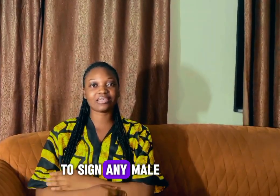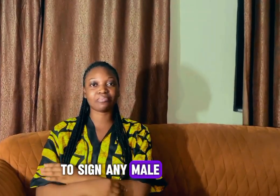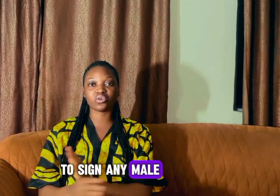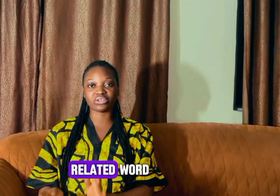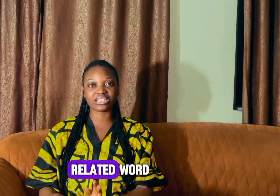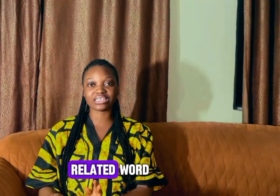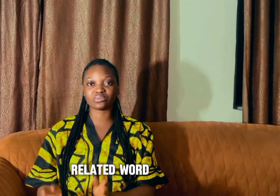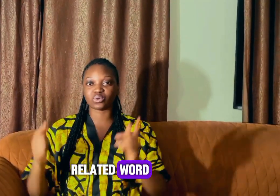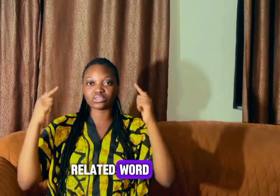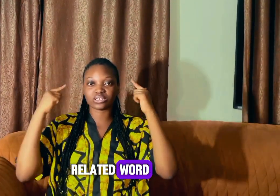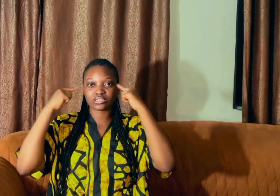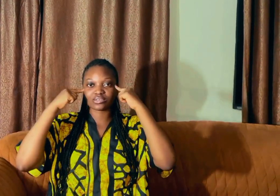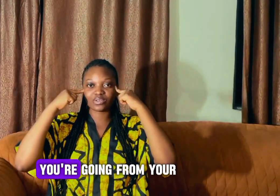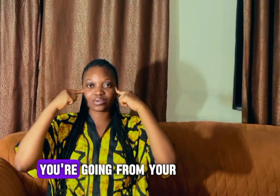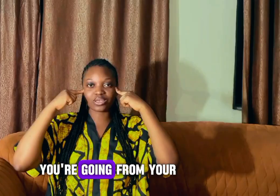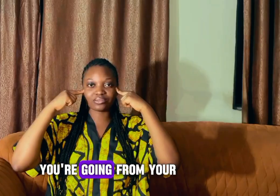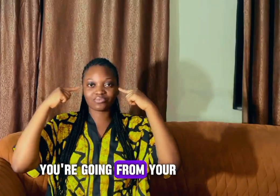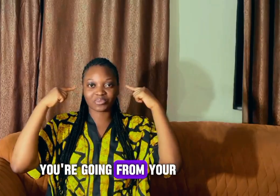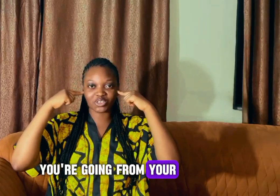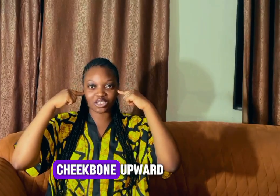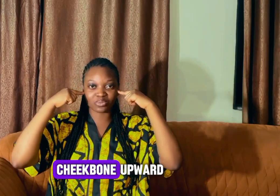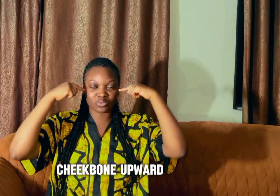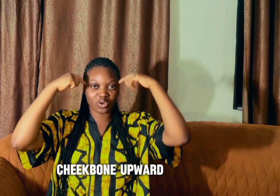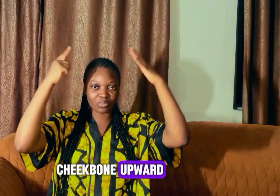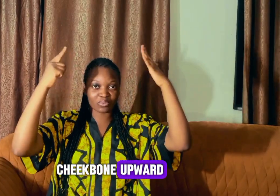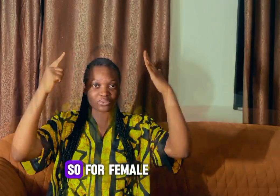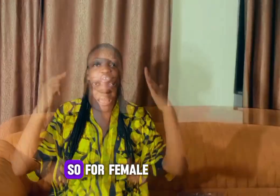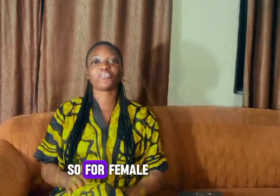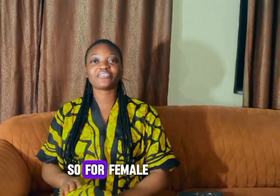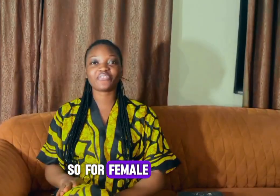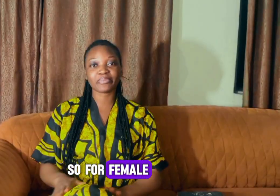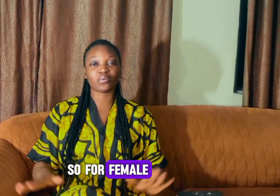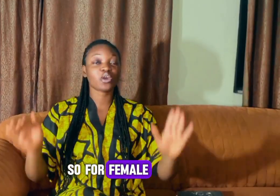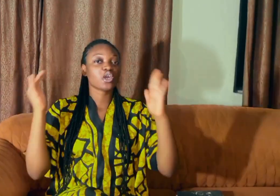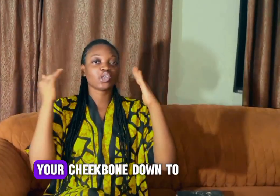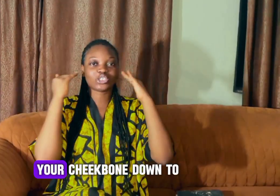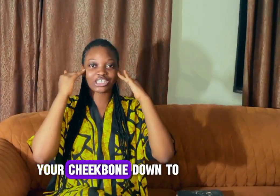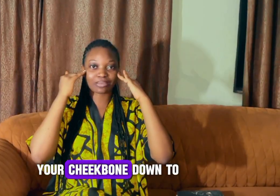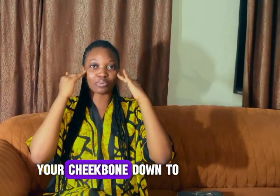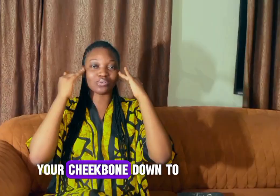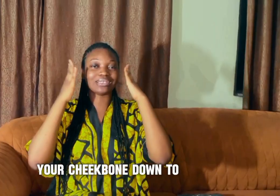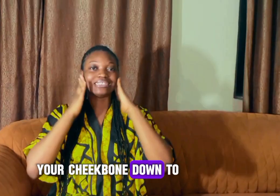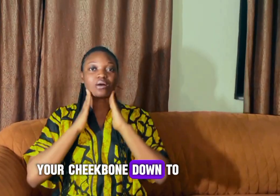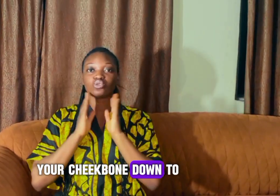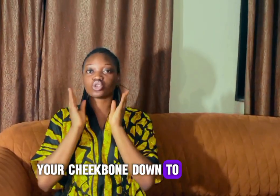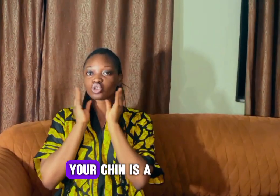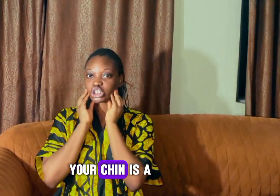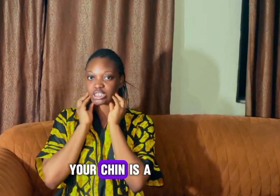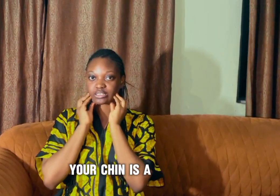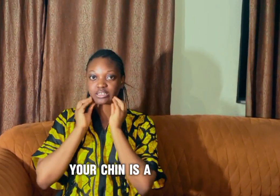male related word, you're going from your cheekbone upward. So for the female, your cheekbone down to your chin